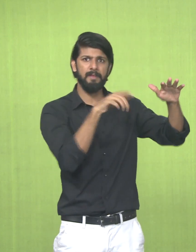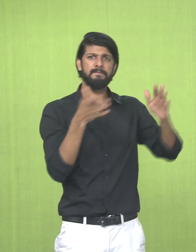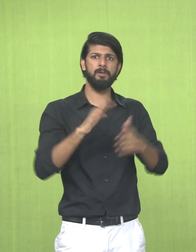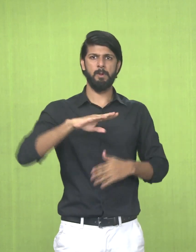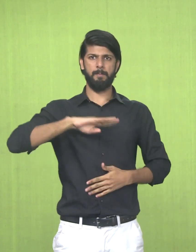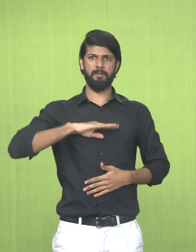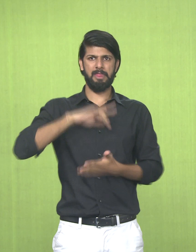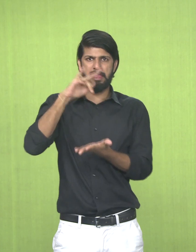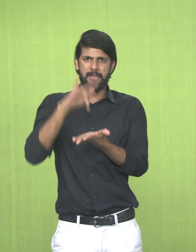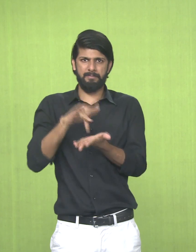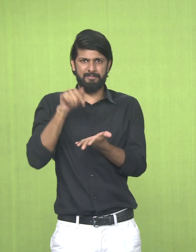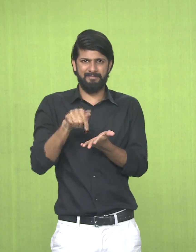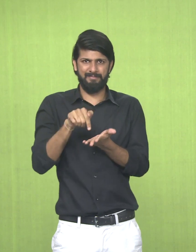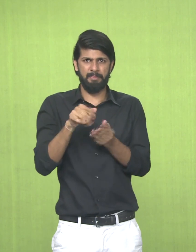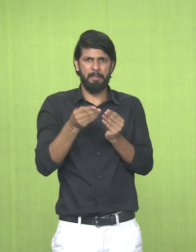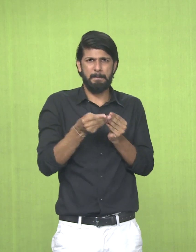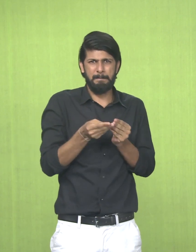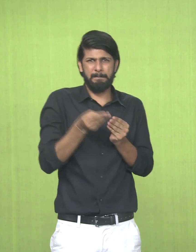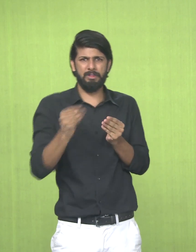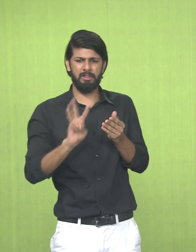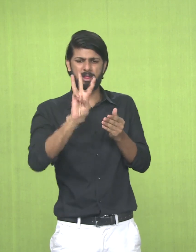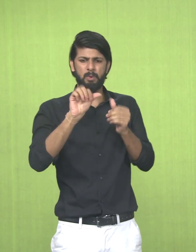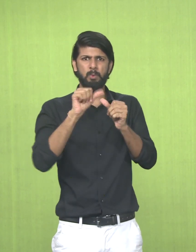were located in Maharashtra,